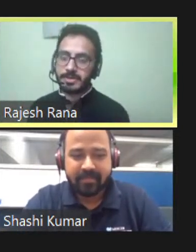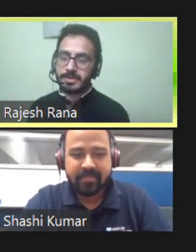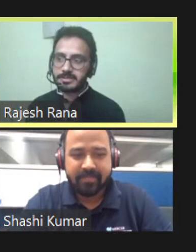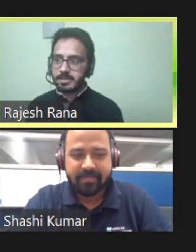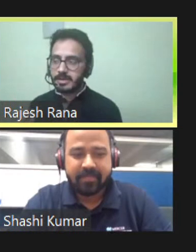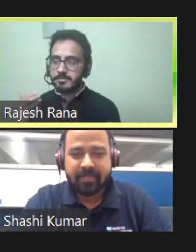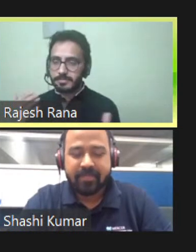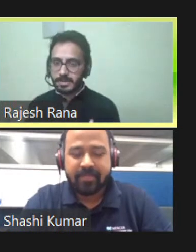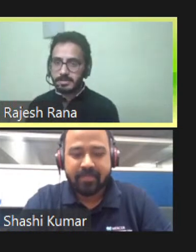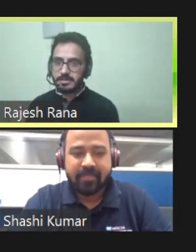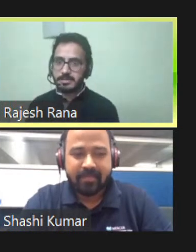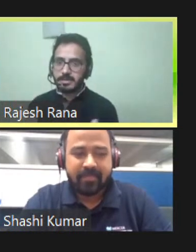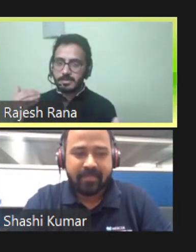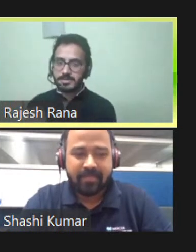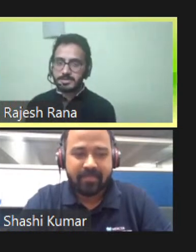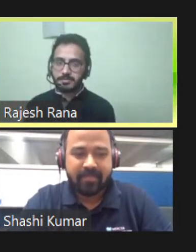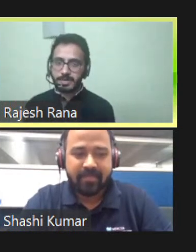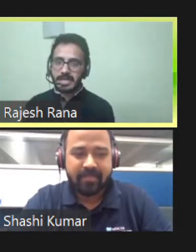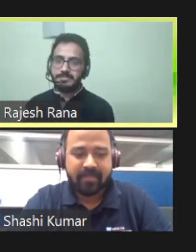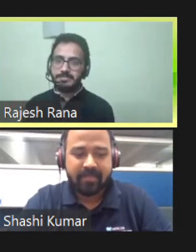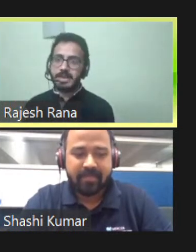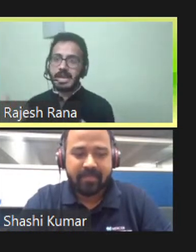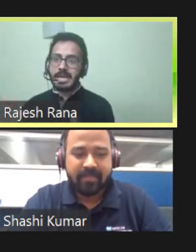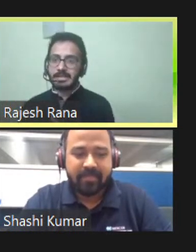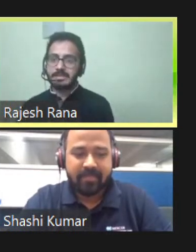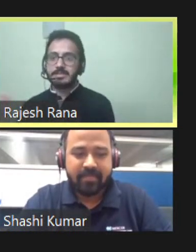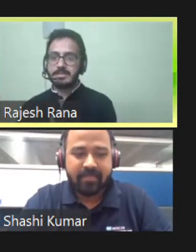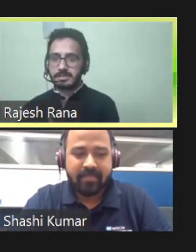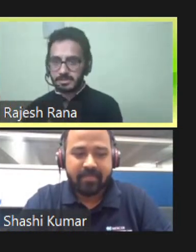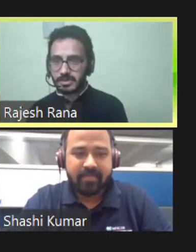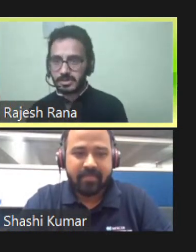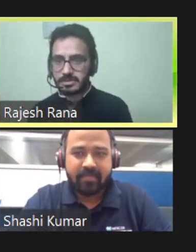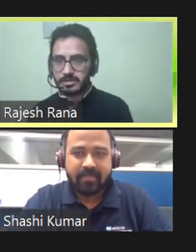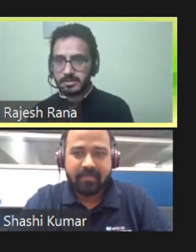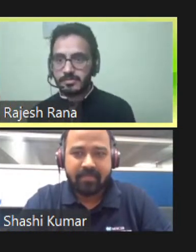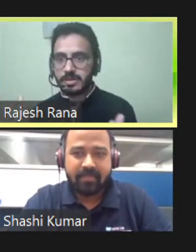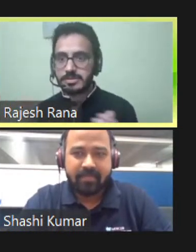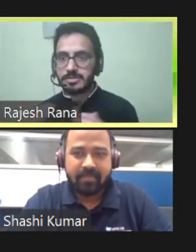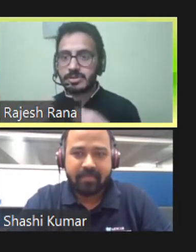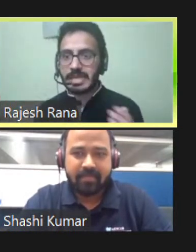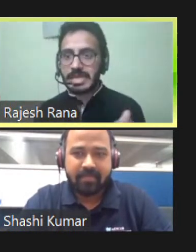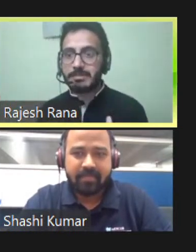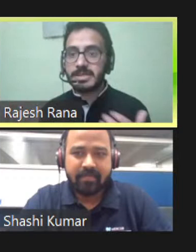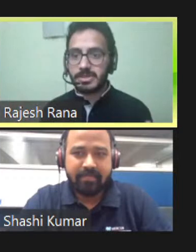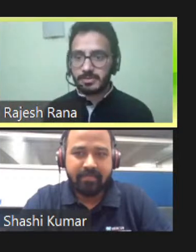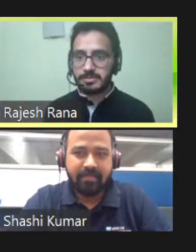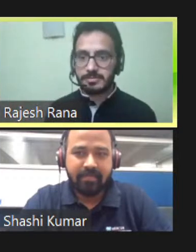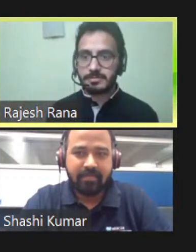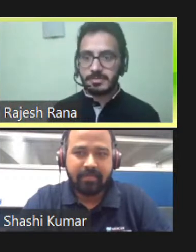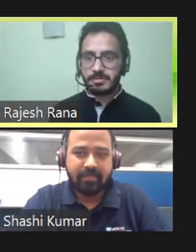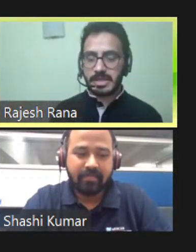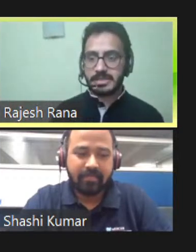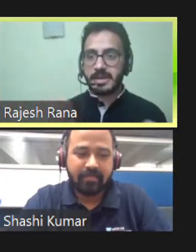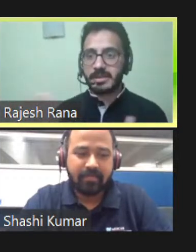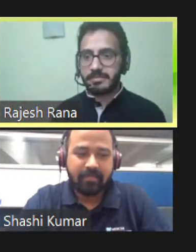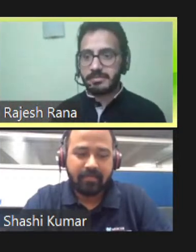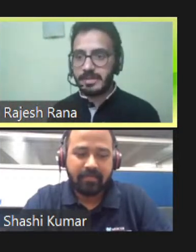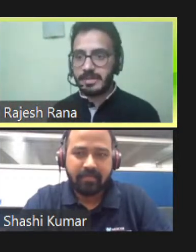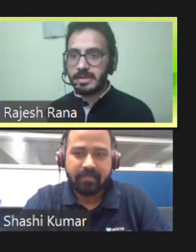where where his wife and daughter was not able to,